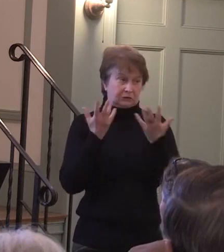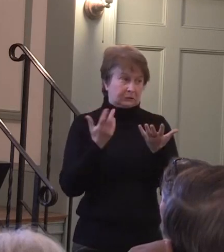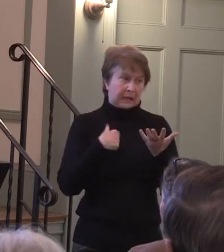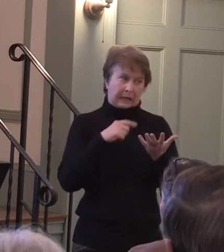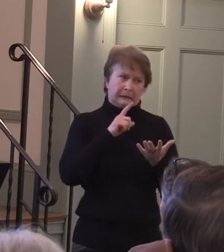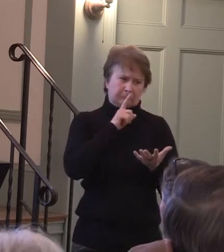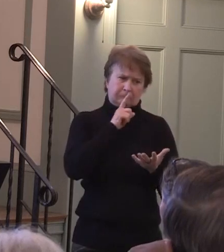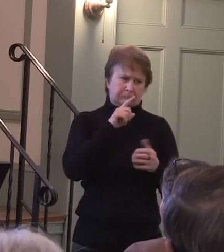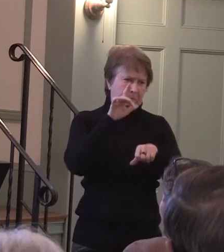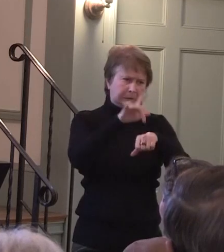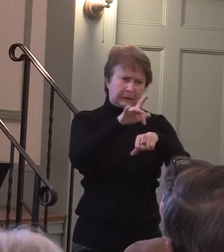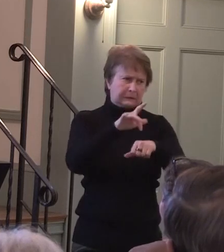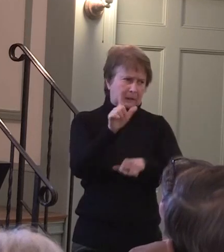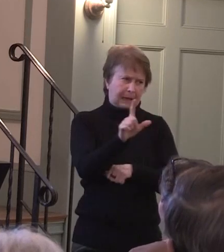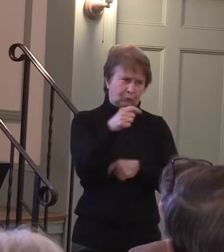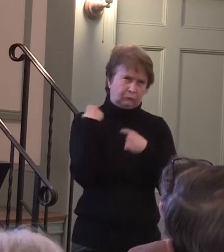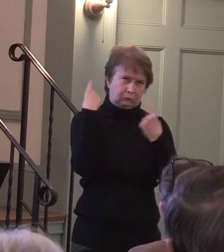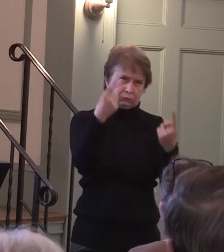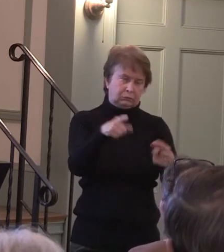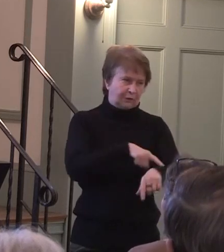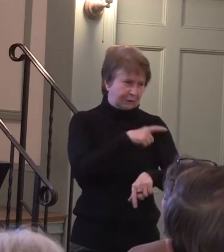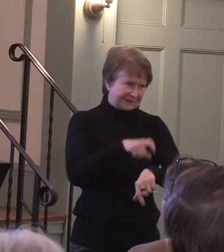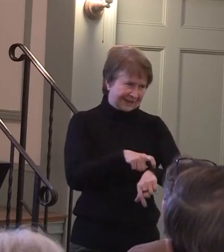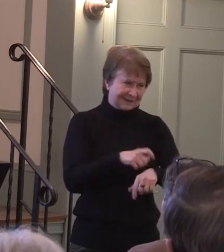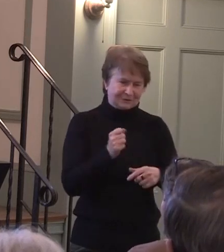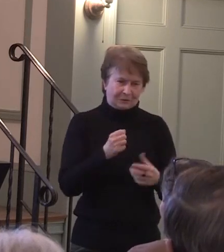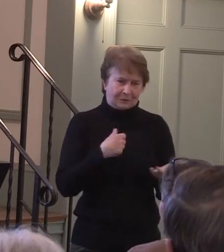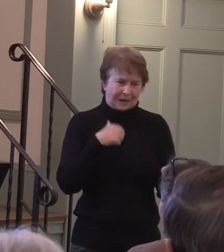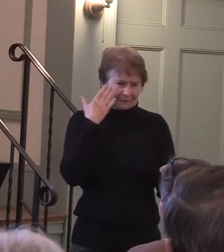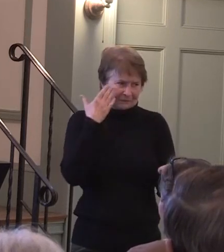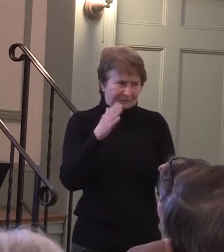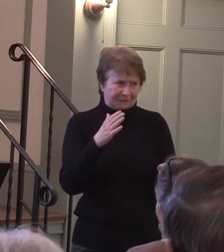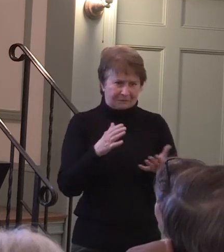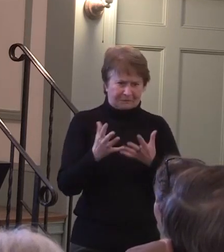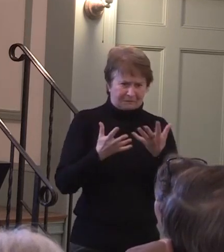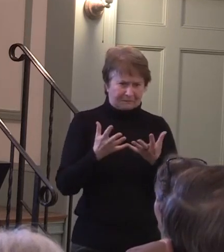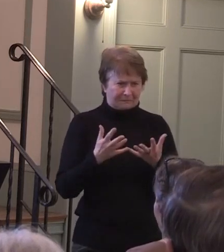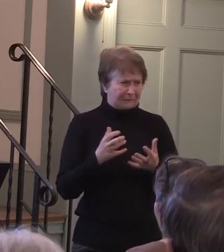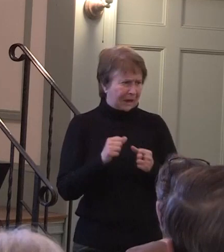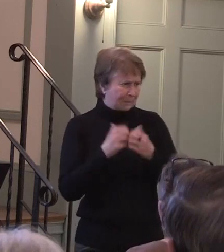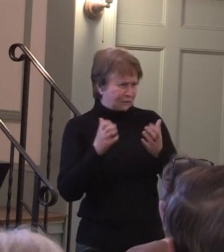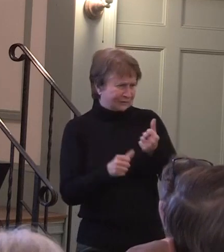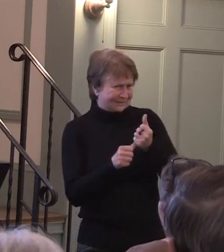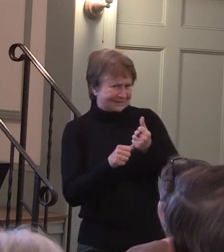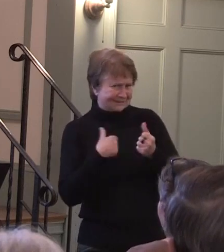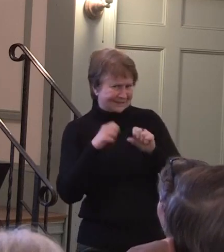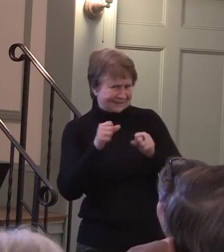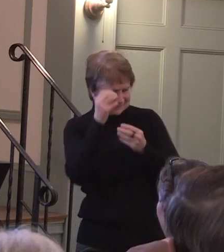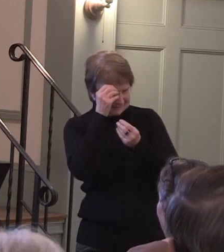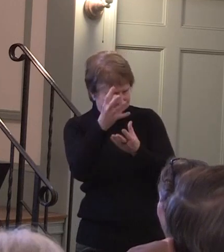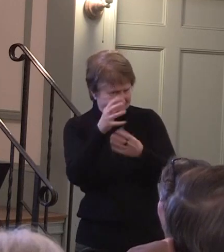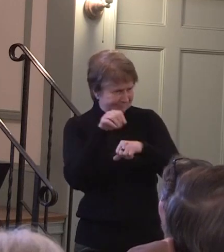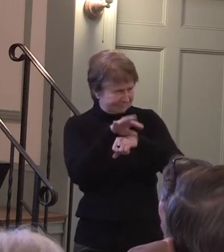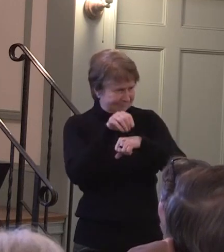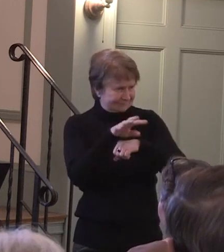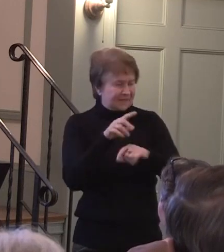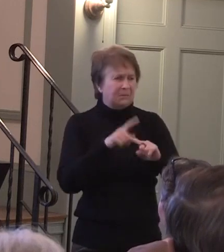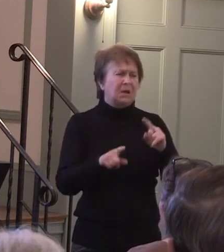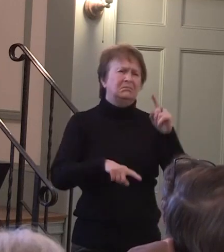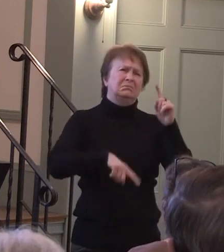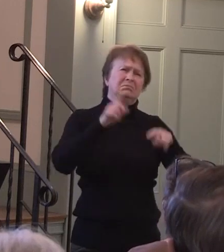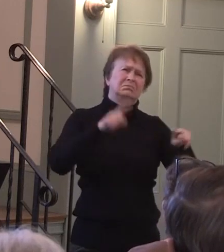been in the library in a long time. So I don't know how much assistance like this. But there's a lot of